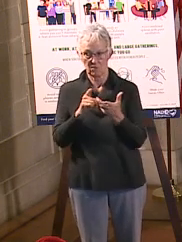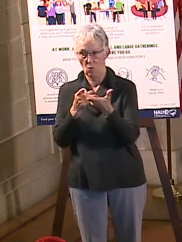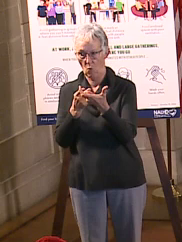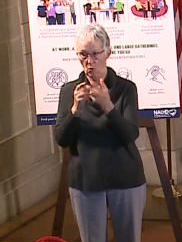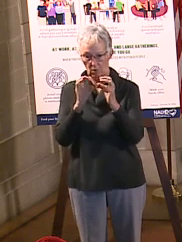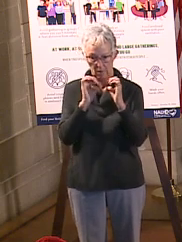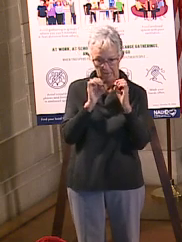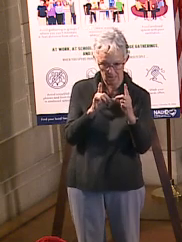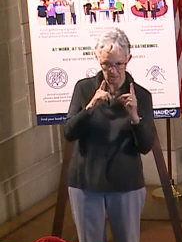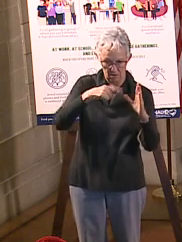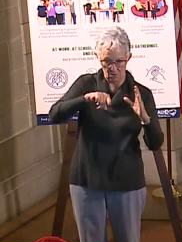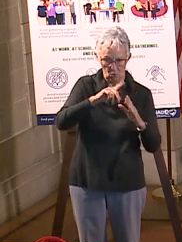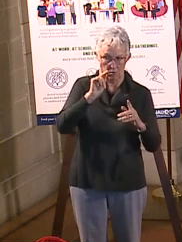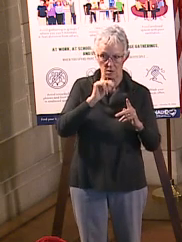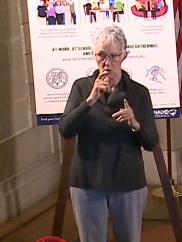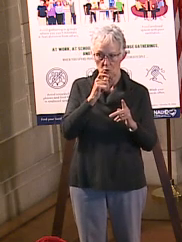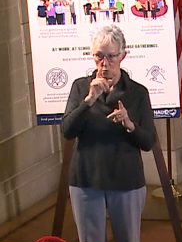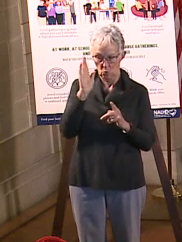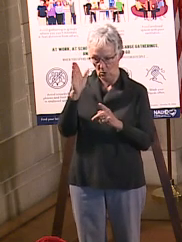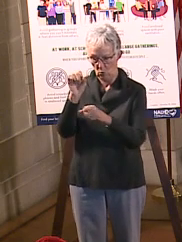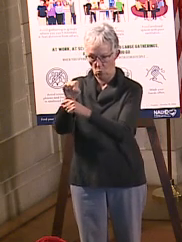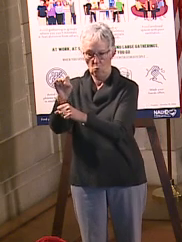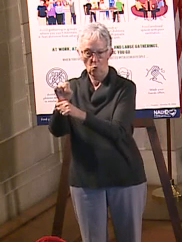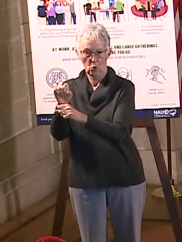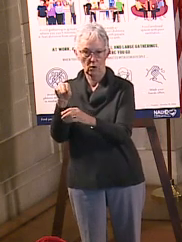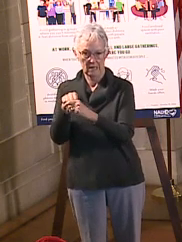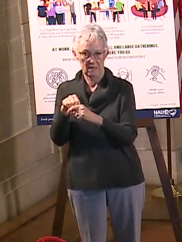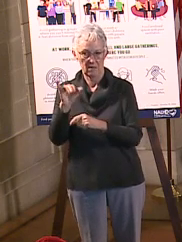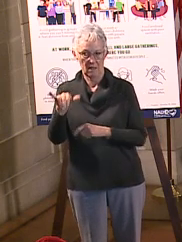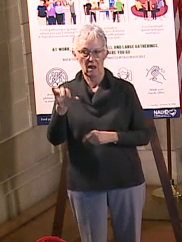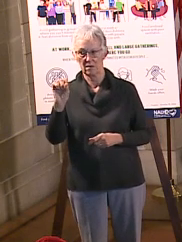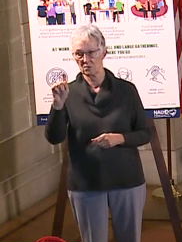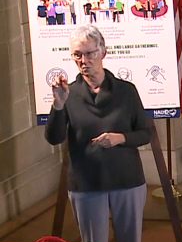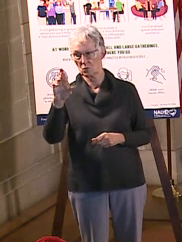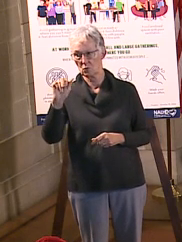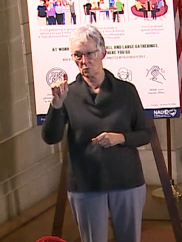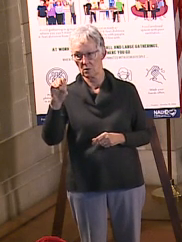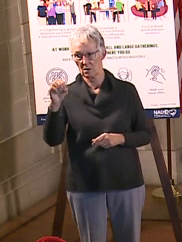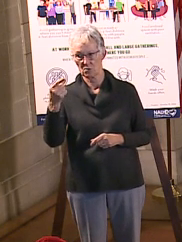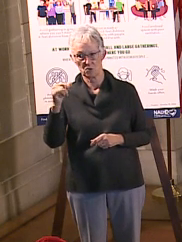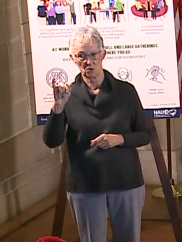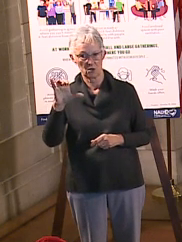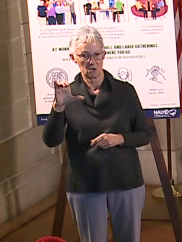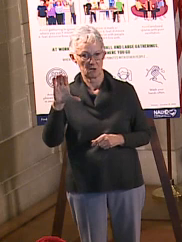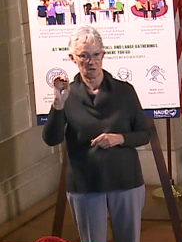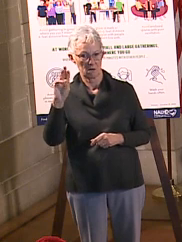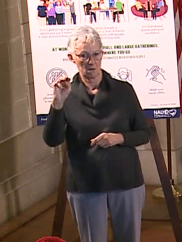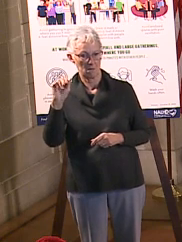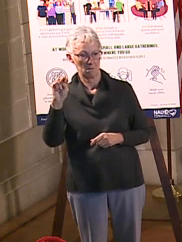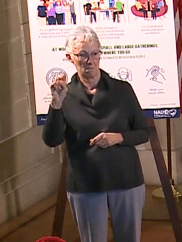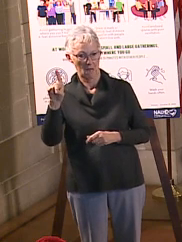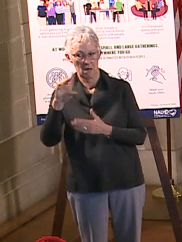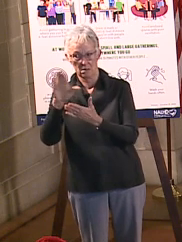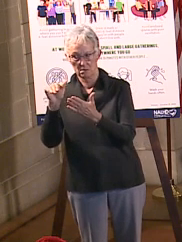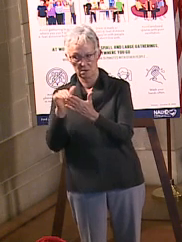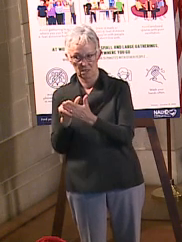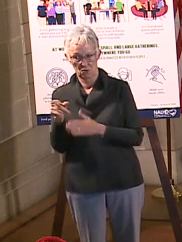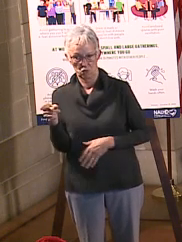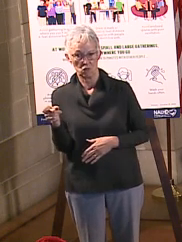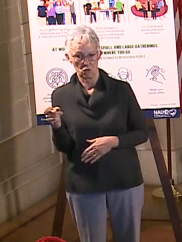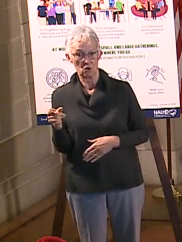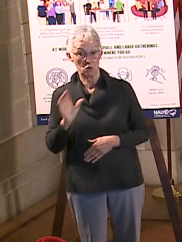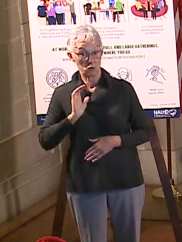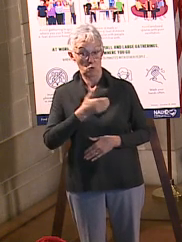the livability, the land that we have there out at Offutt Air Force Base, what we bring in terms of our academic